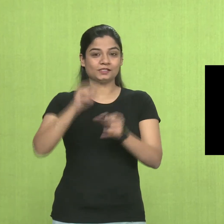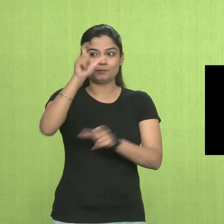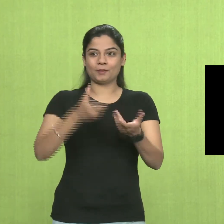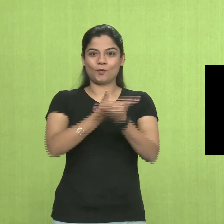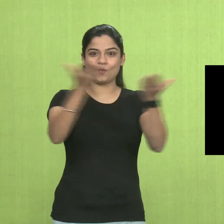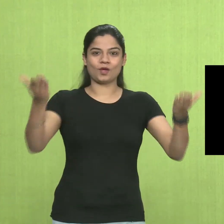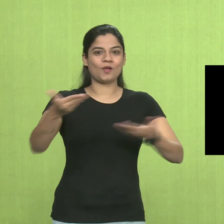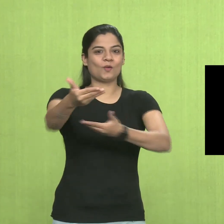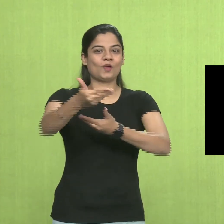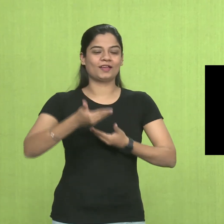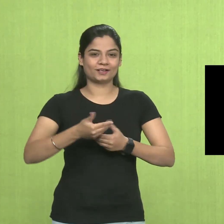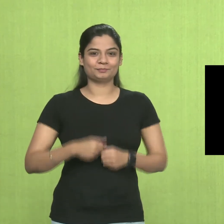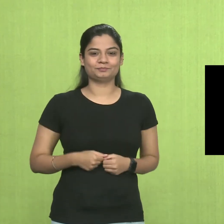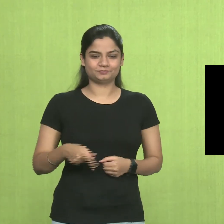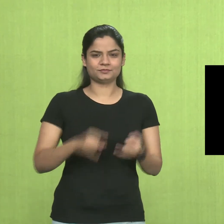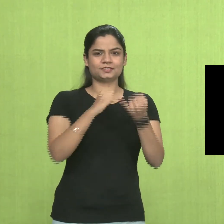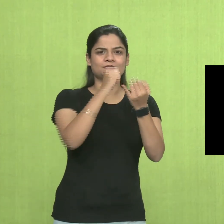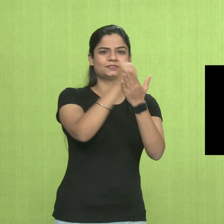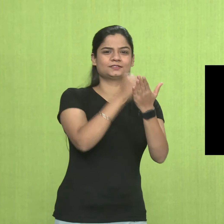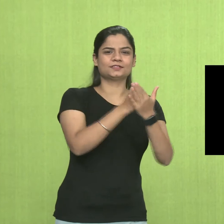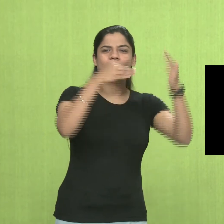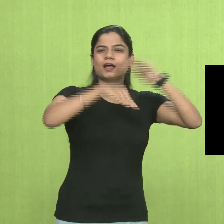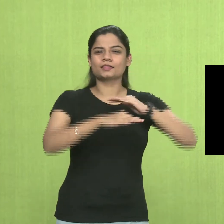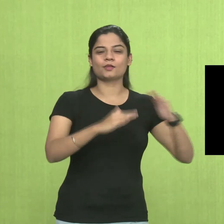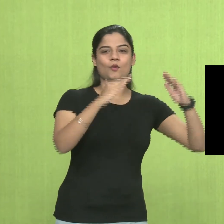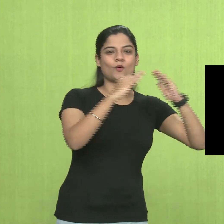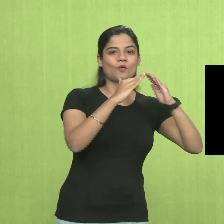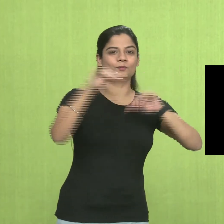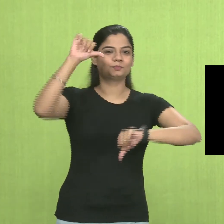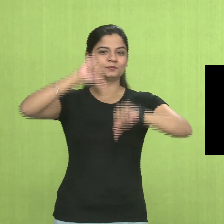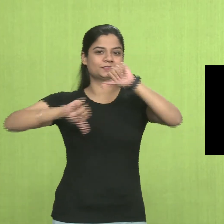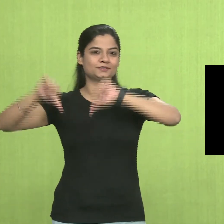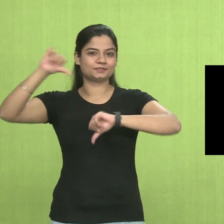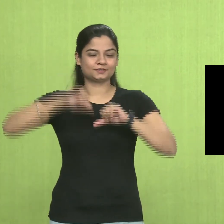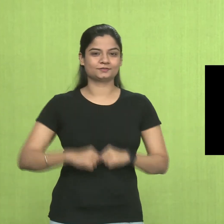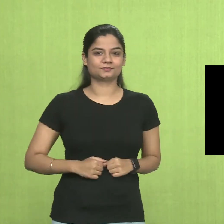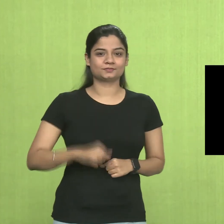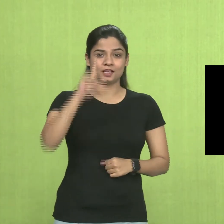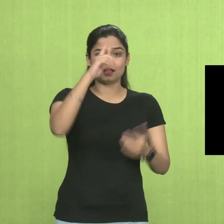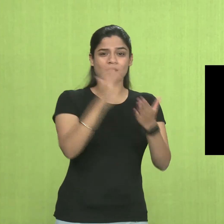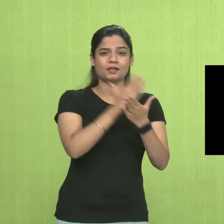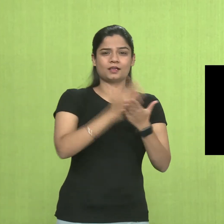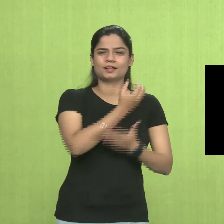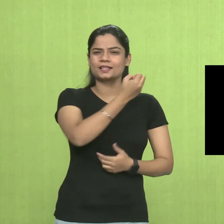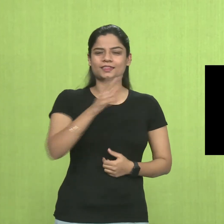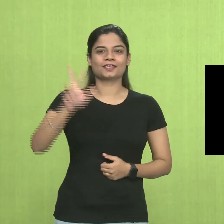Dear learners, welcome to NIOS. The subject today is Home Science, lesson